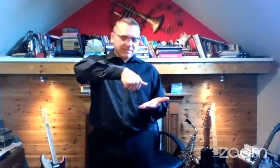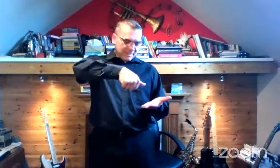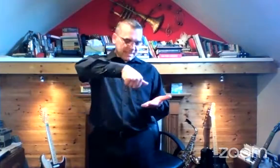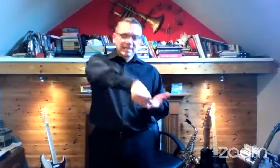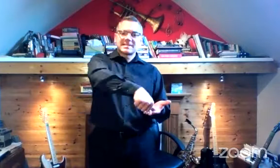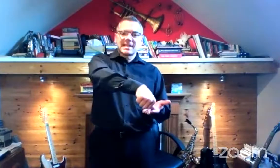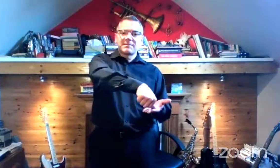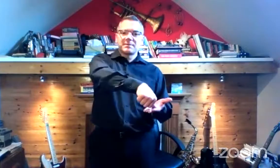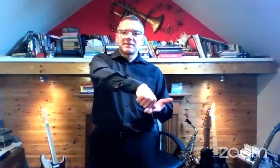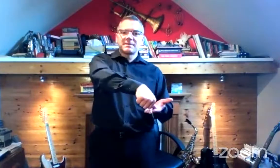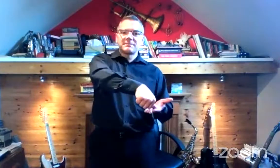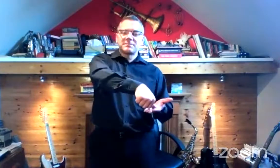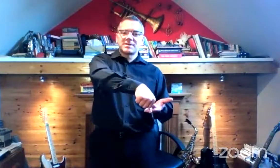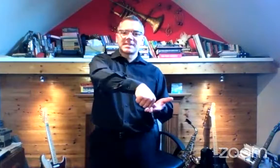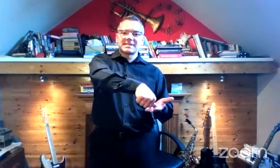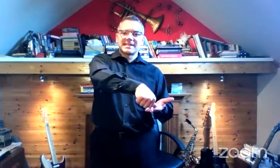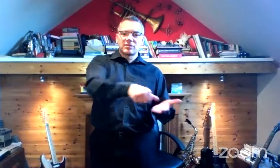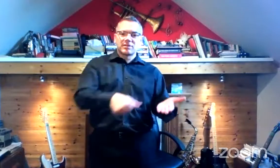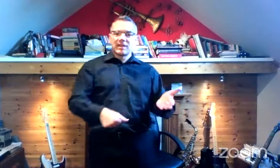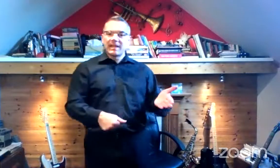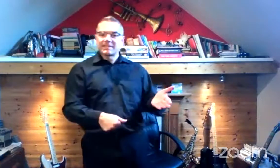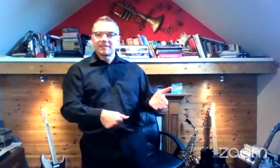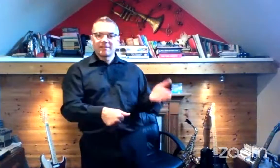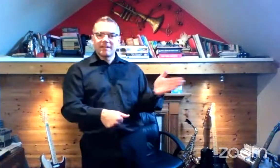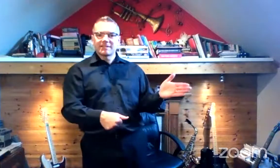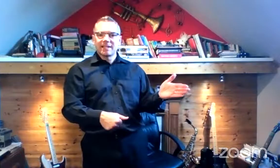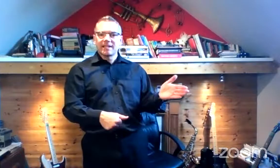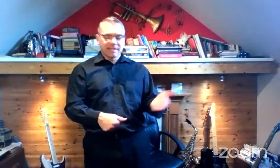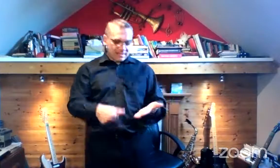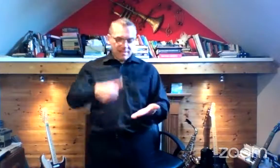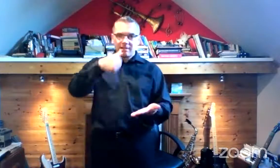you're licking a stamp and you're pressing it down onto the letter. Right? There's the letter.